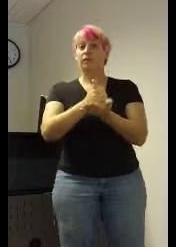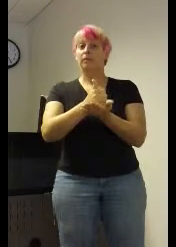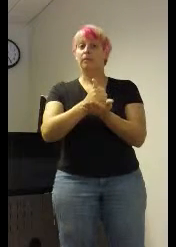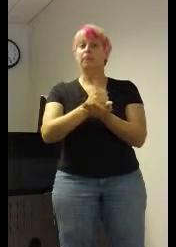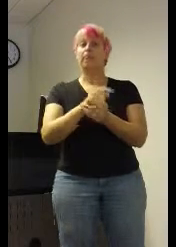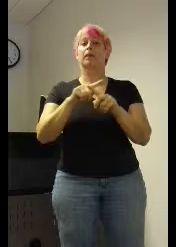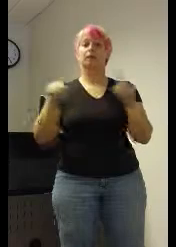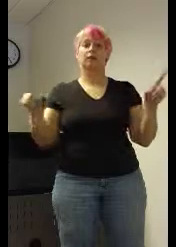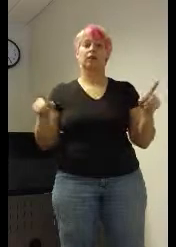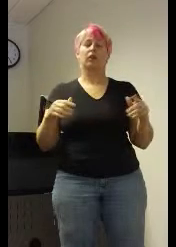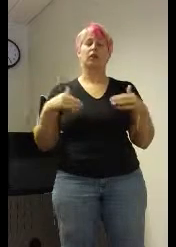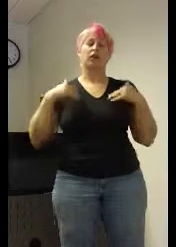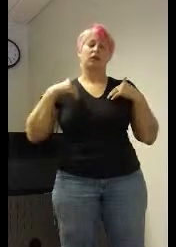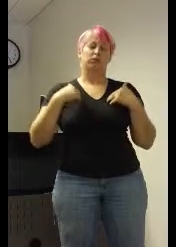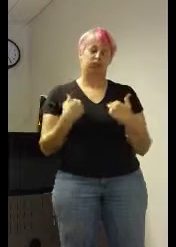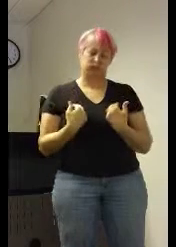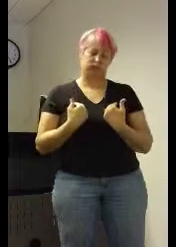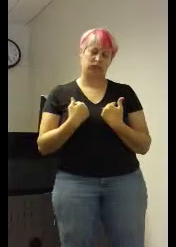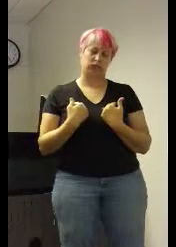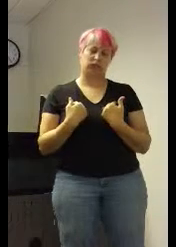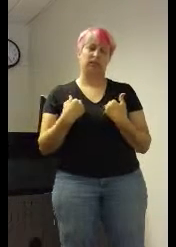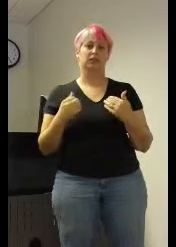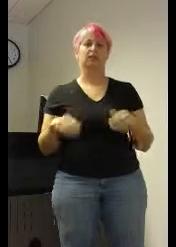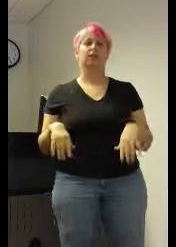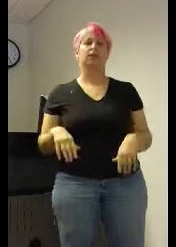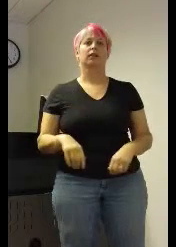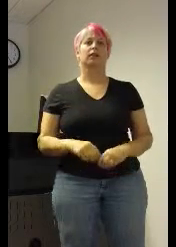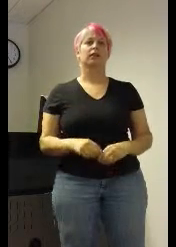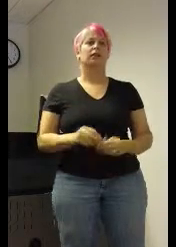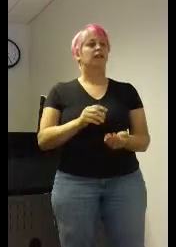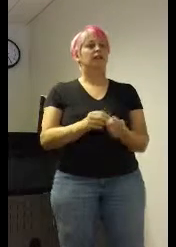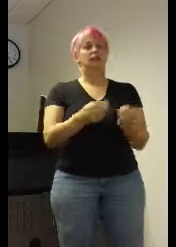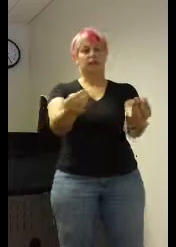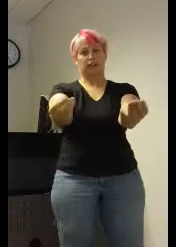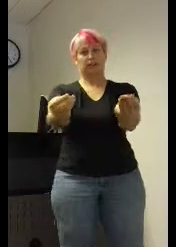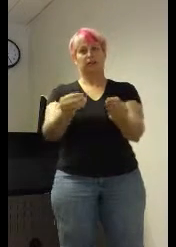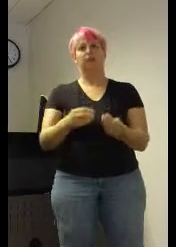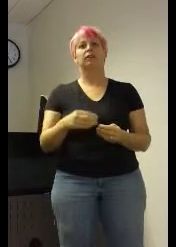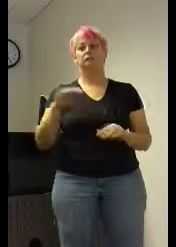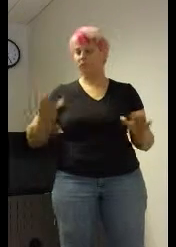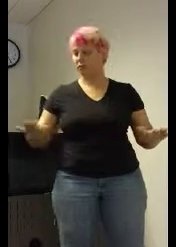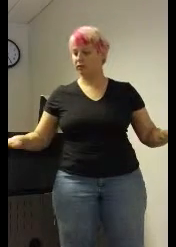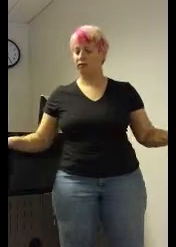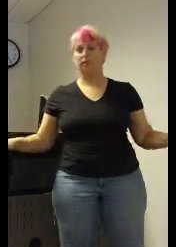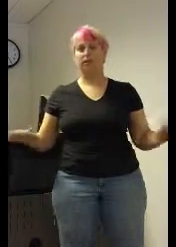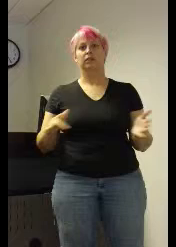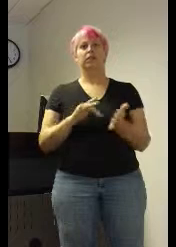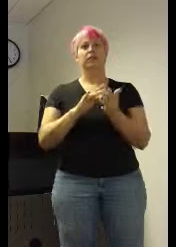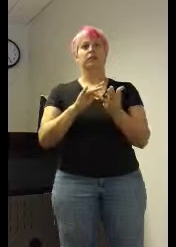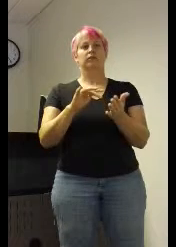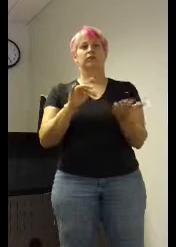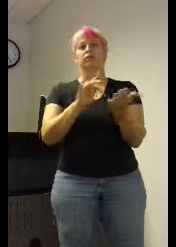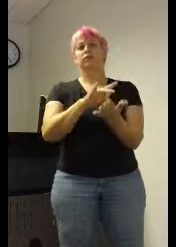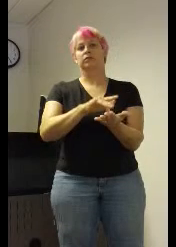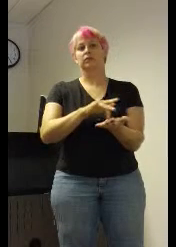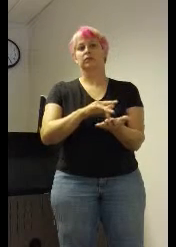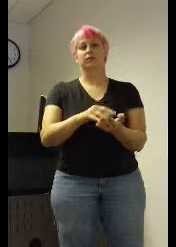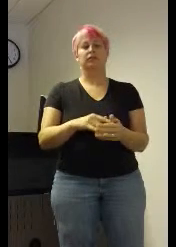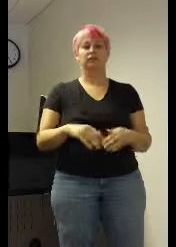Sometimes these drugs are given to children just when they're at school and not when they're at home. We're also going to examine the environment and